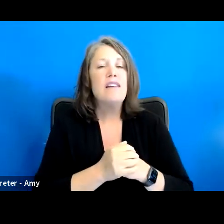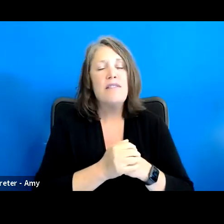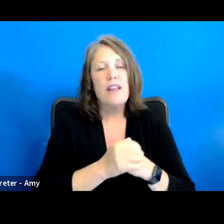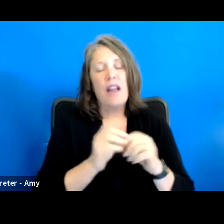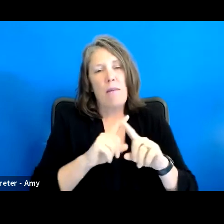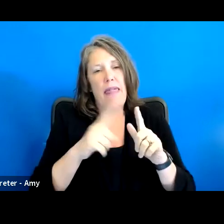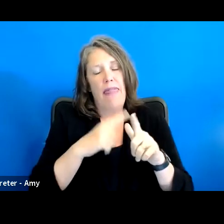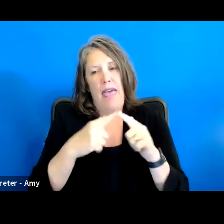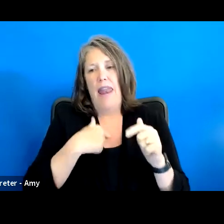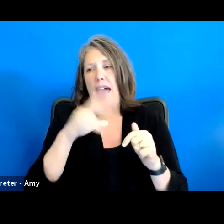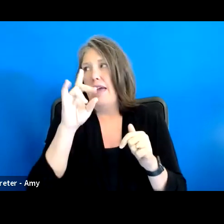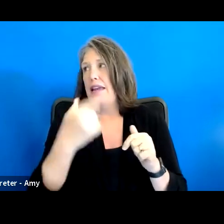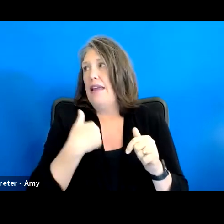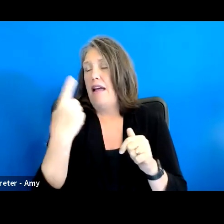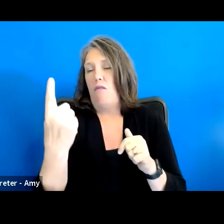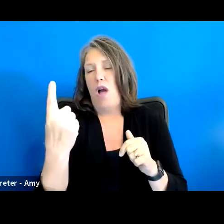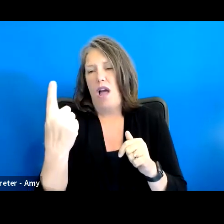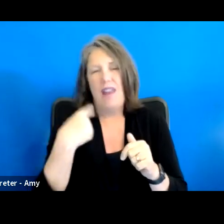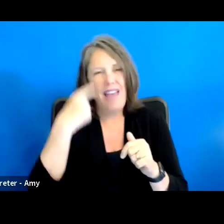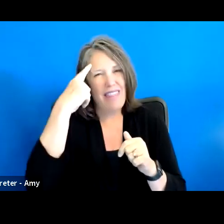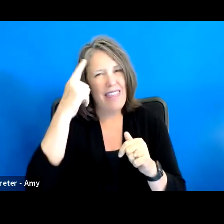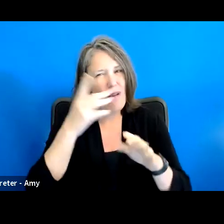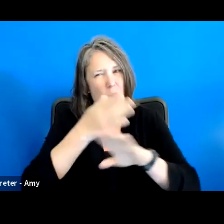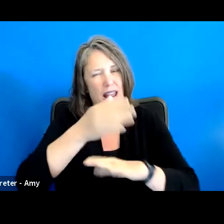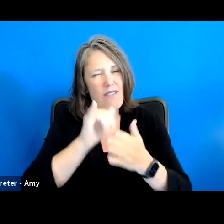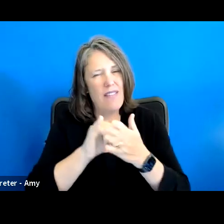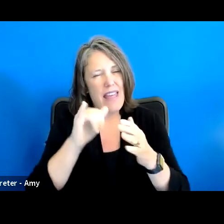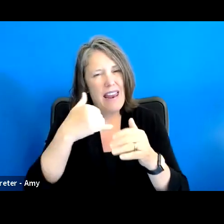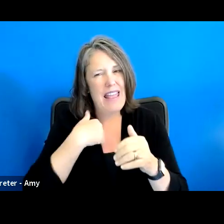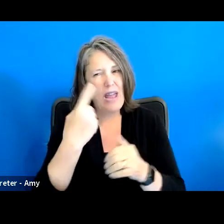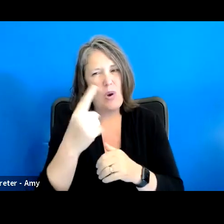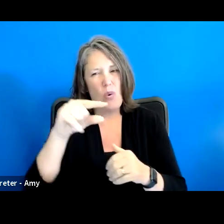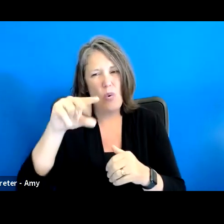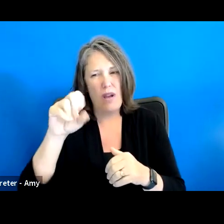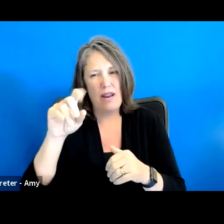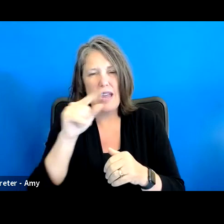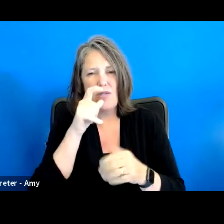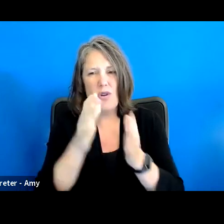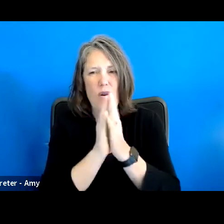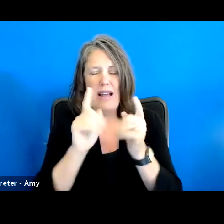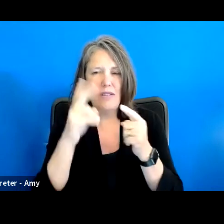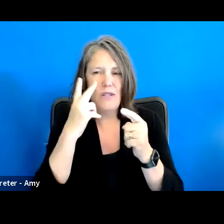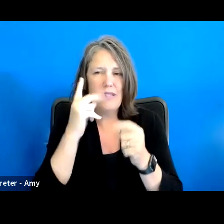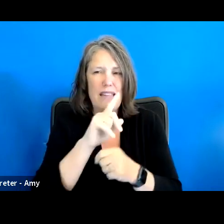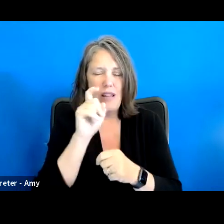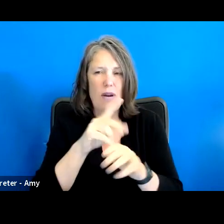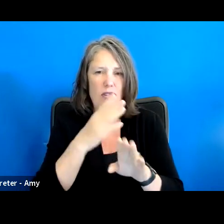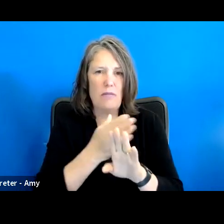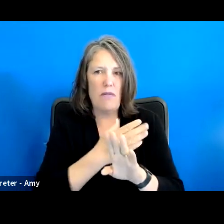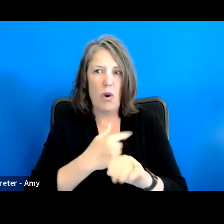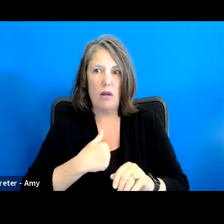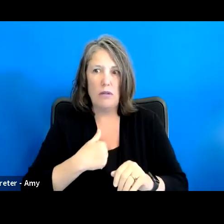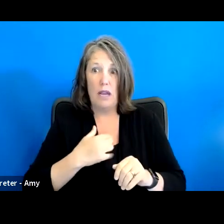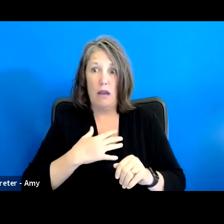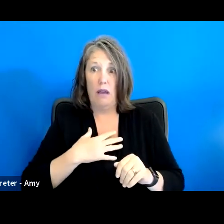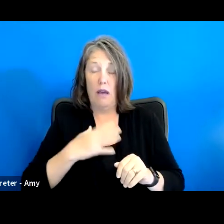But then I did have one, I think right after that, I had a guest who asked to see the questions beforehand. And I immediately was